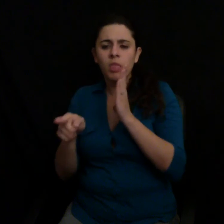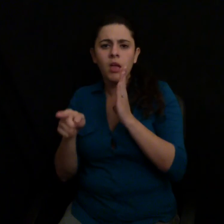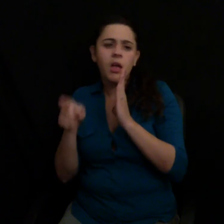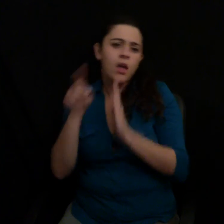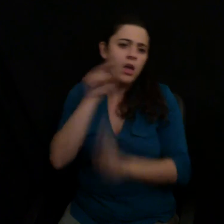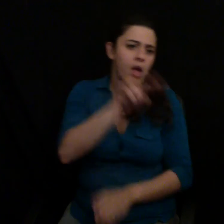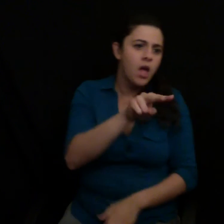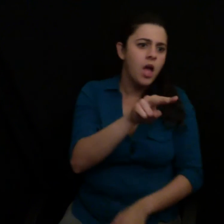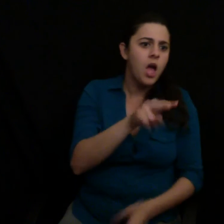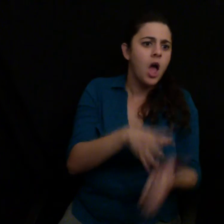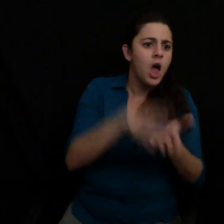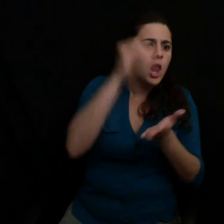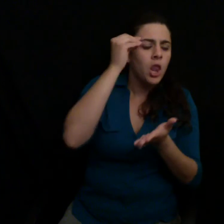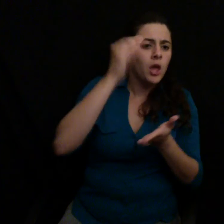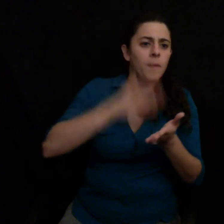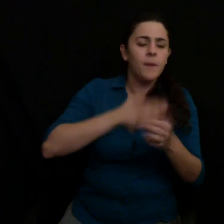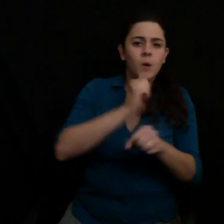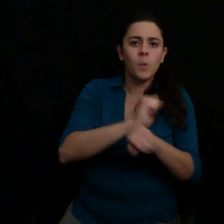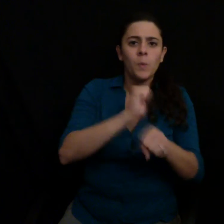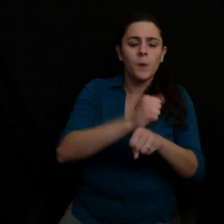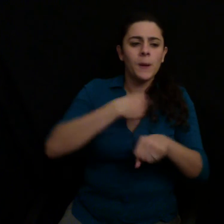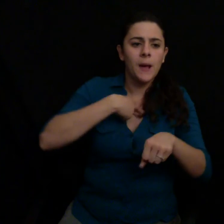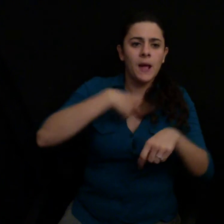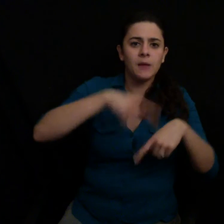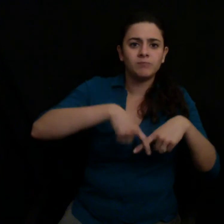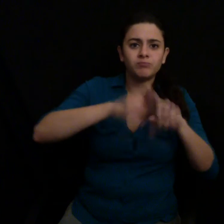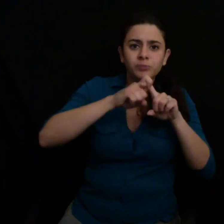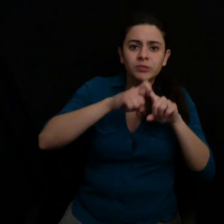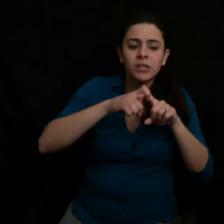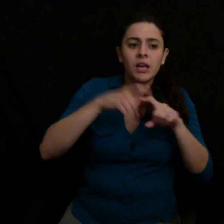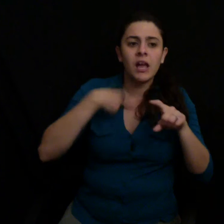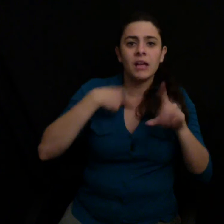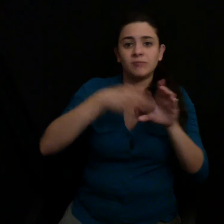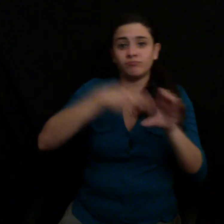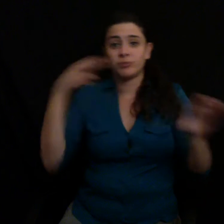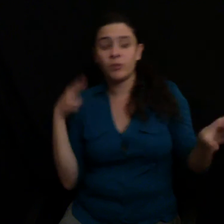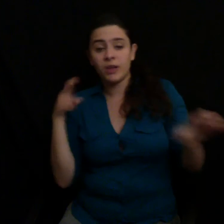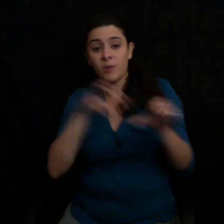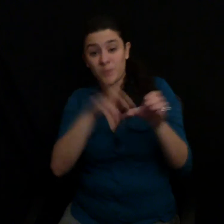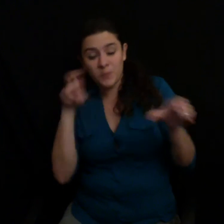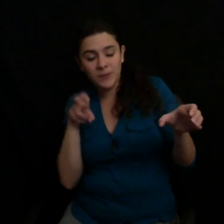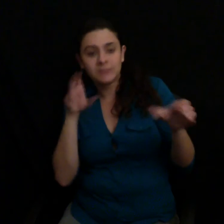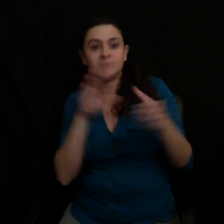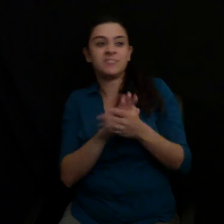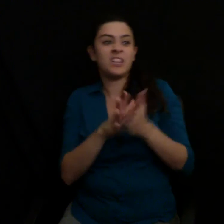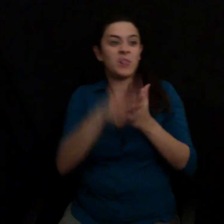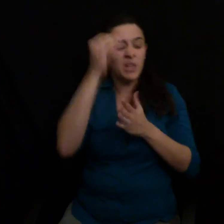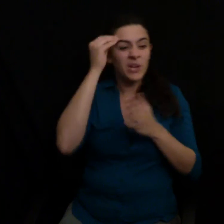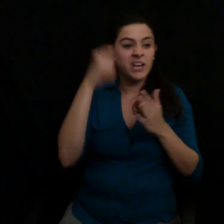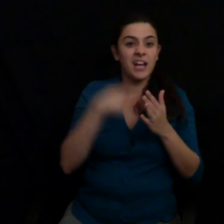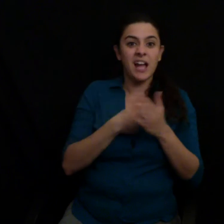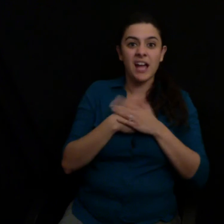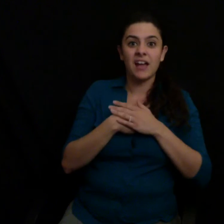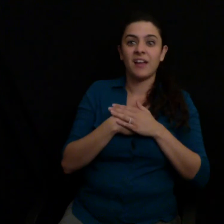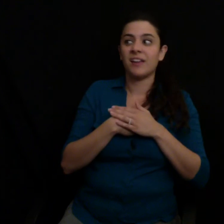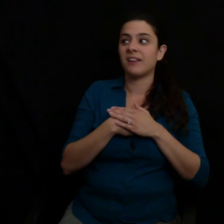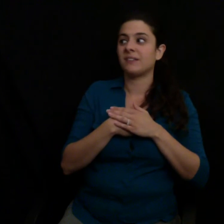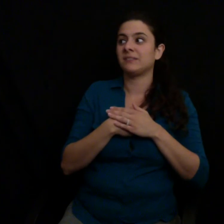somehow found out that I was going to be hanging out with hobos and vagabonds. So while I was in Atlanta talking to my sister, I get a call